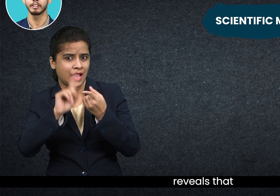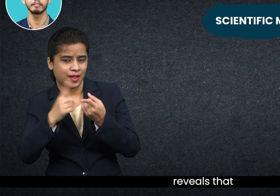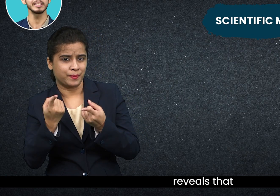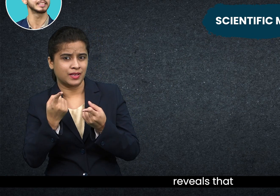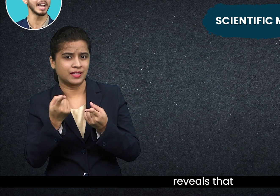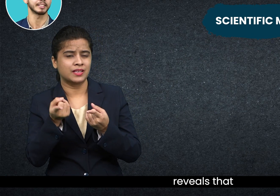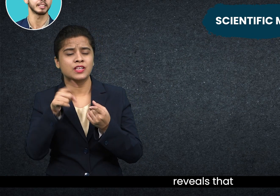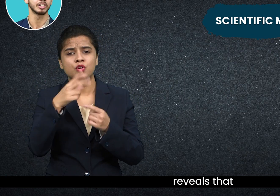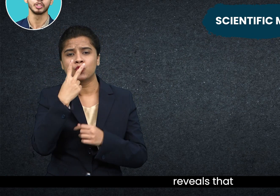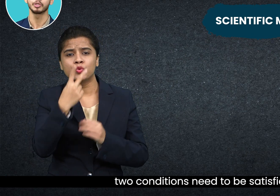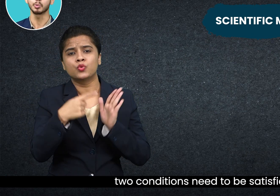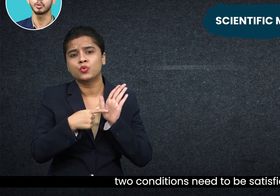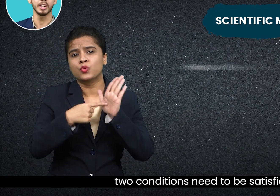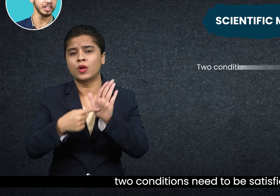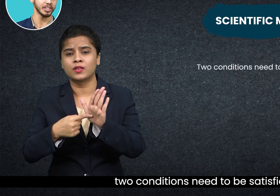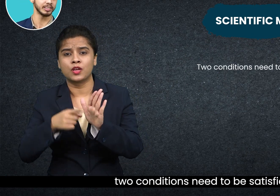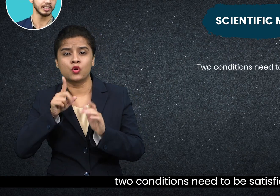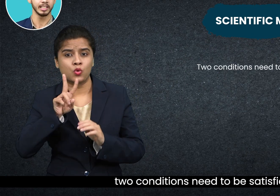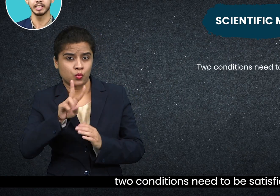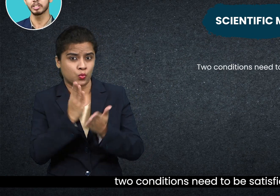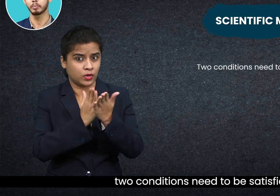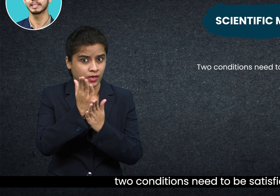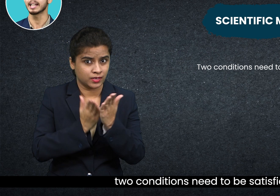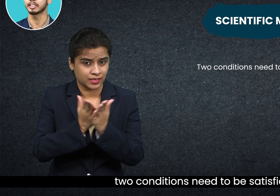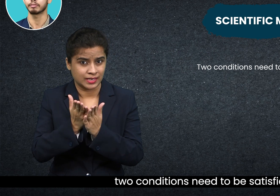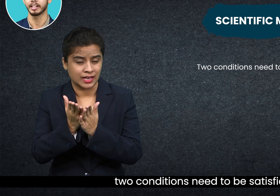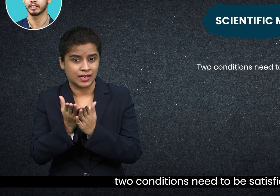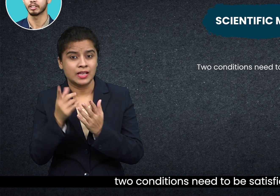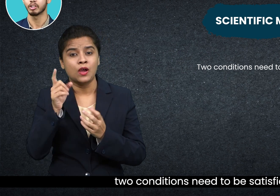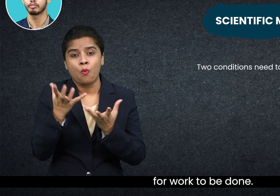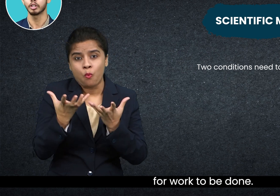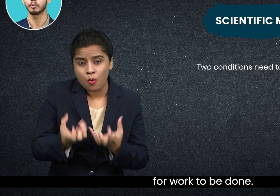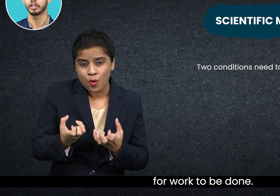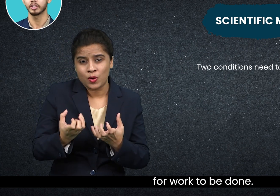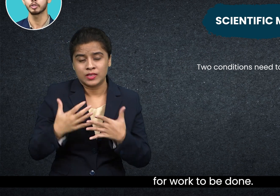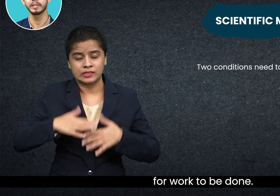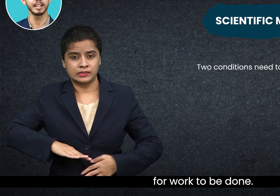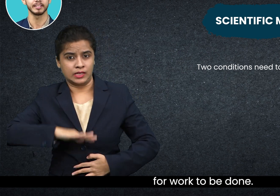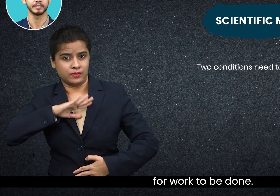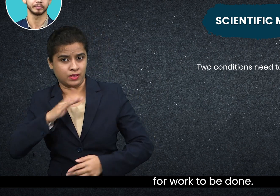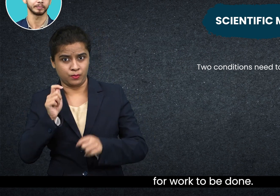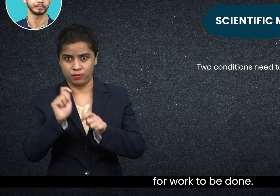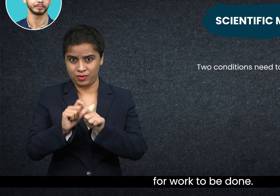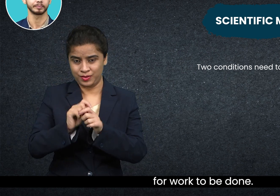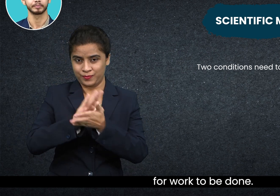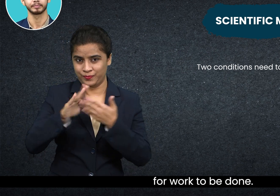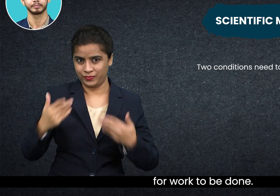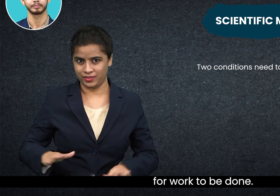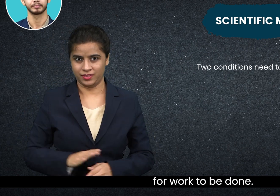situations reveals that two conditions need to be satisfied for work to be done.